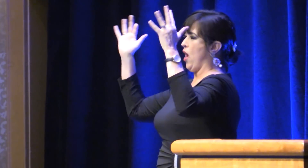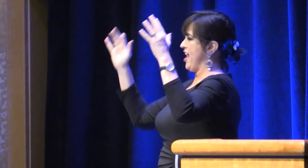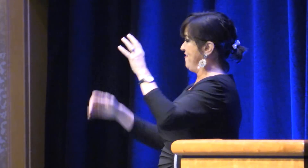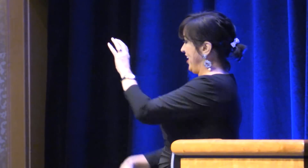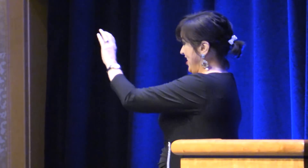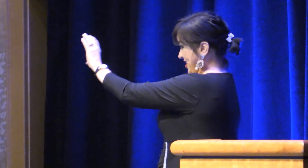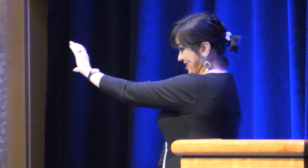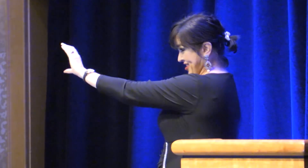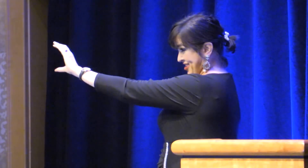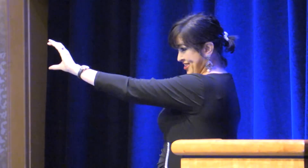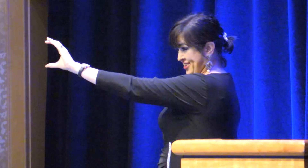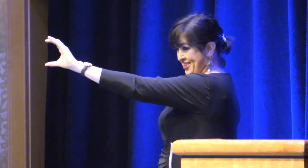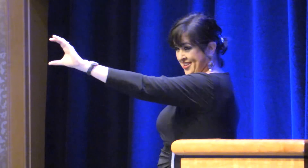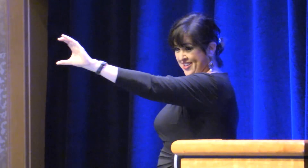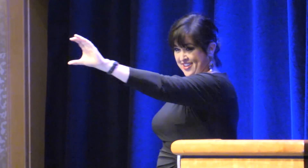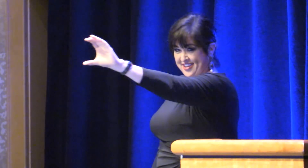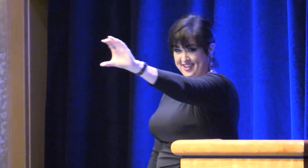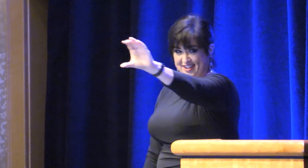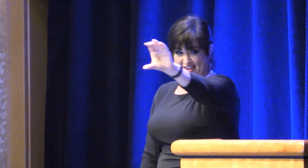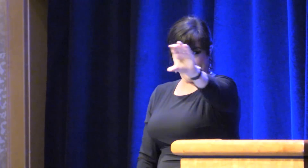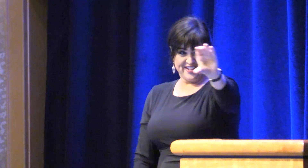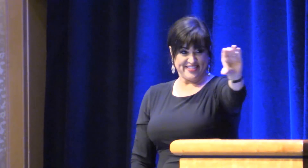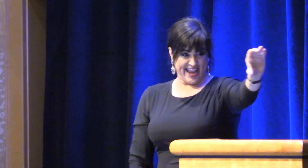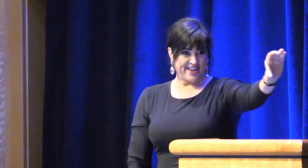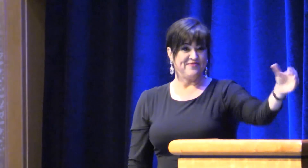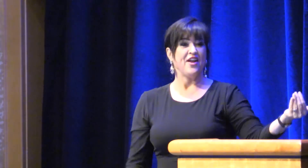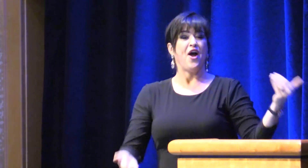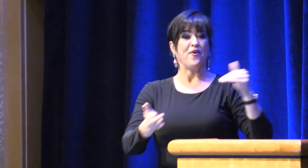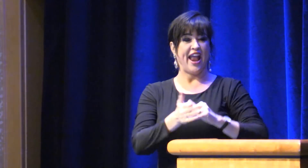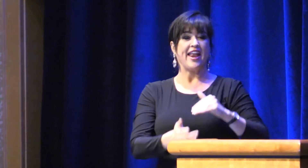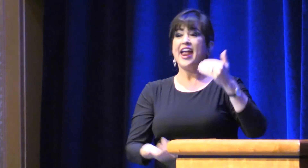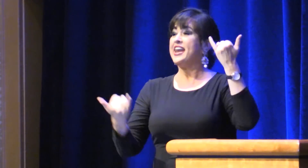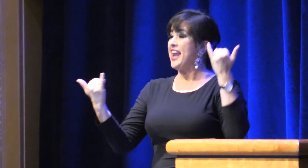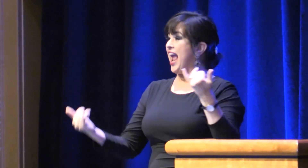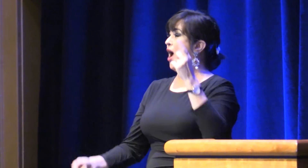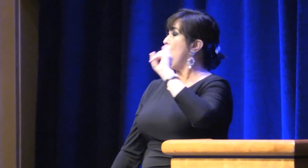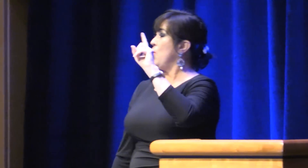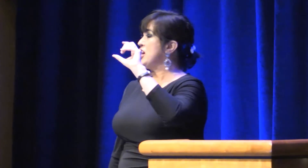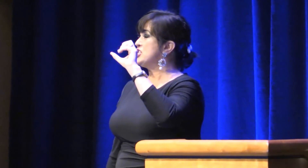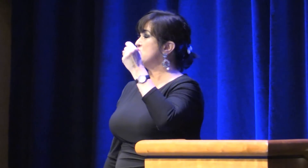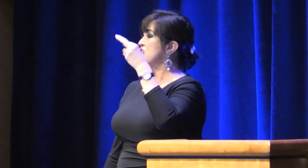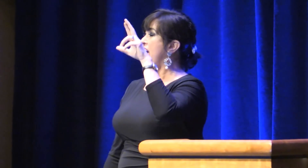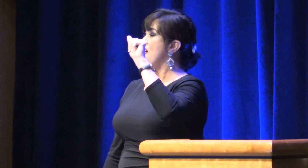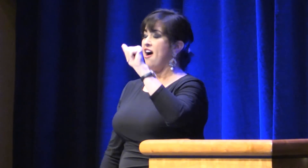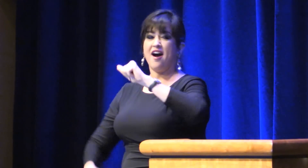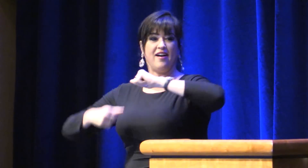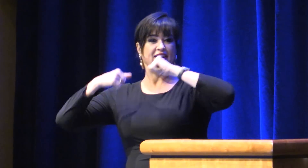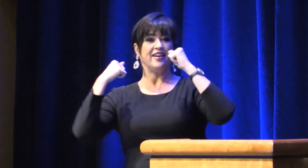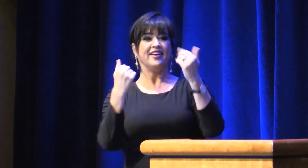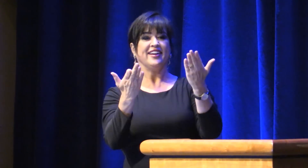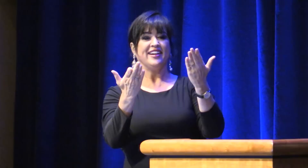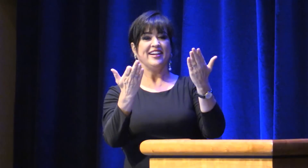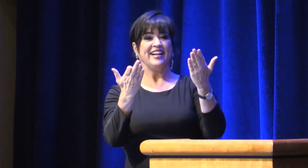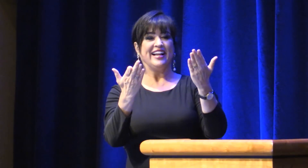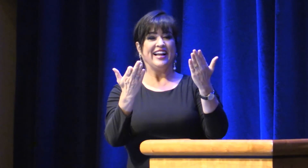the panorama again. The second time, don't wave, just look at them and give them a big smile. Okay, Cheryl, where are you?